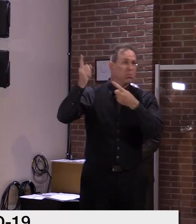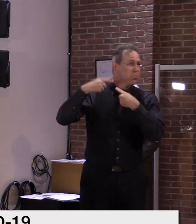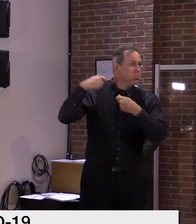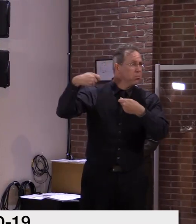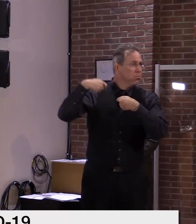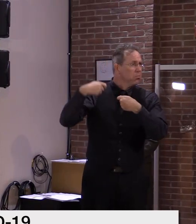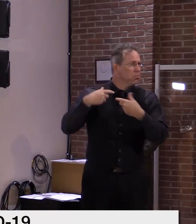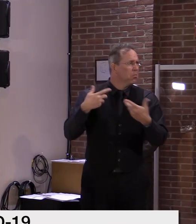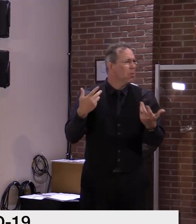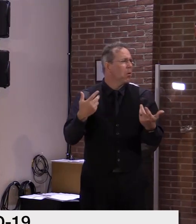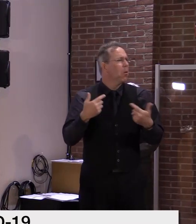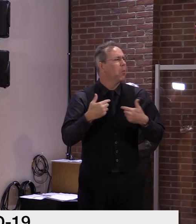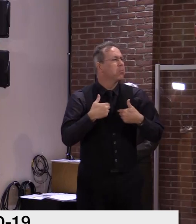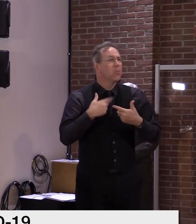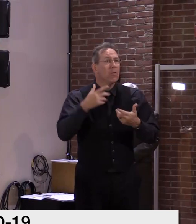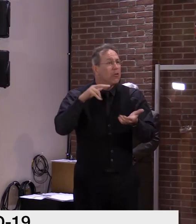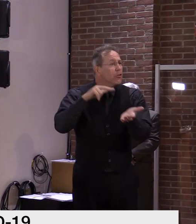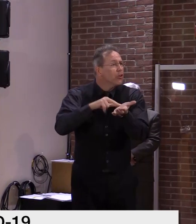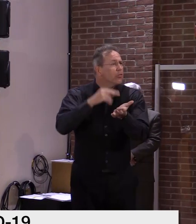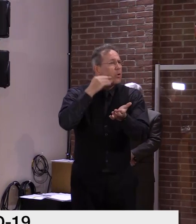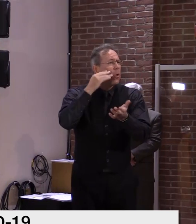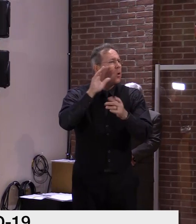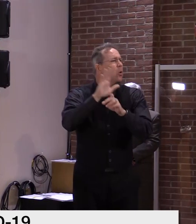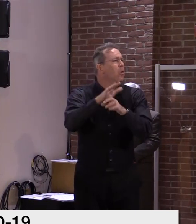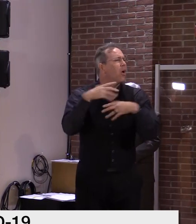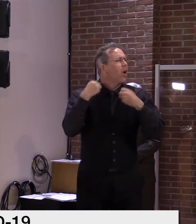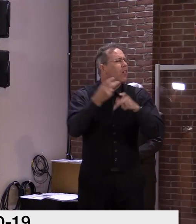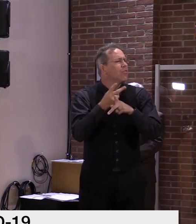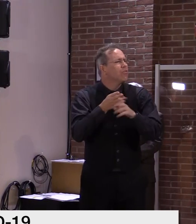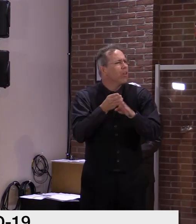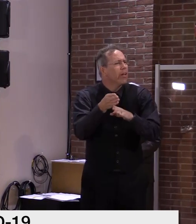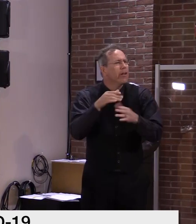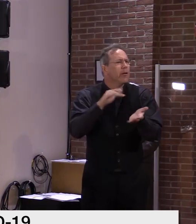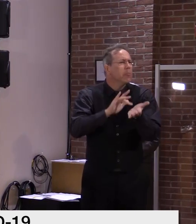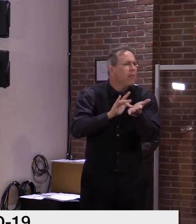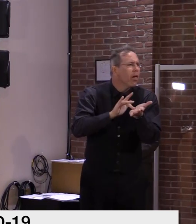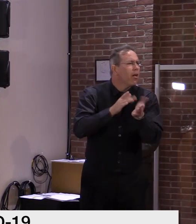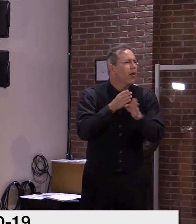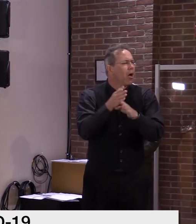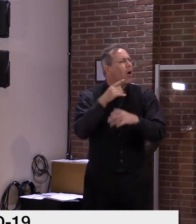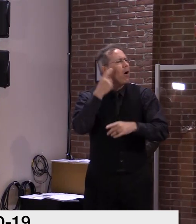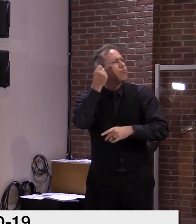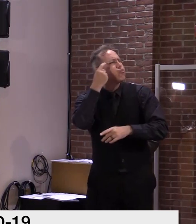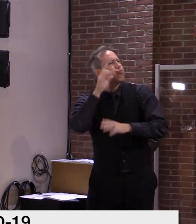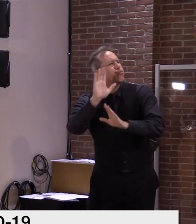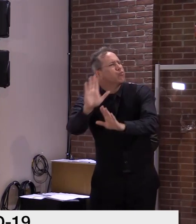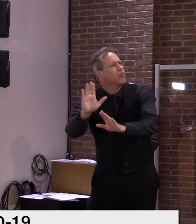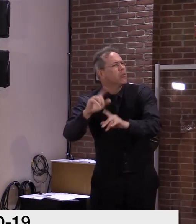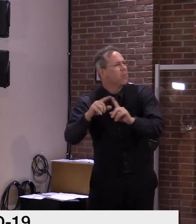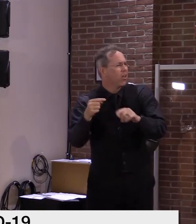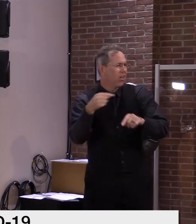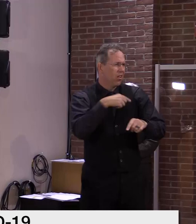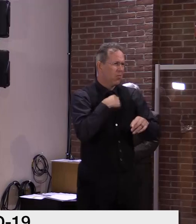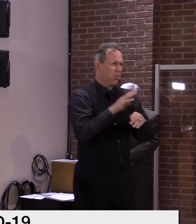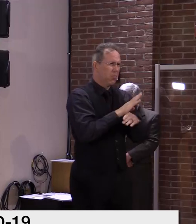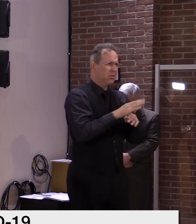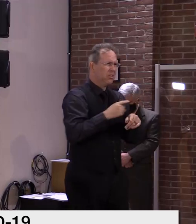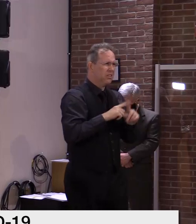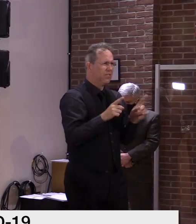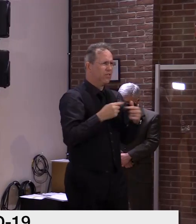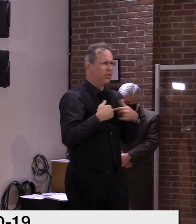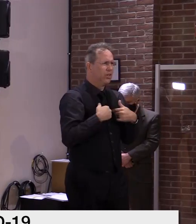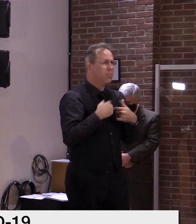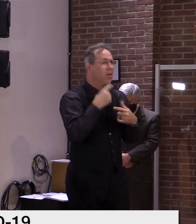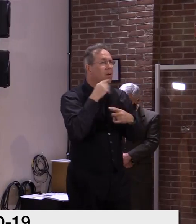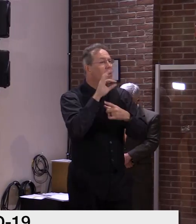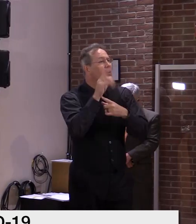facilities have required their staff, their healthcare staff, to be have their flu vaccines